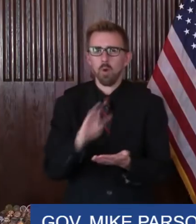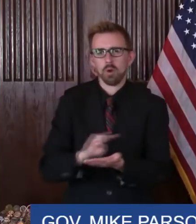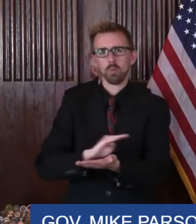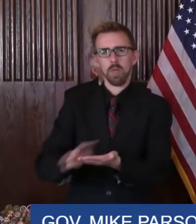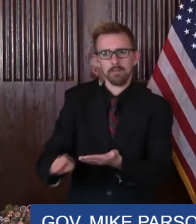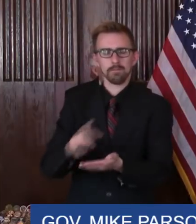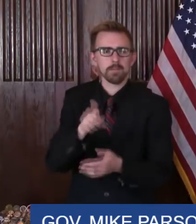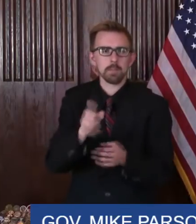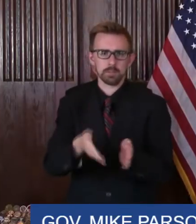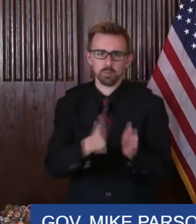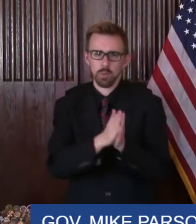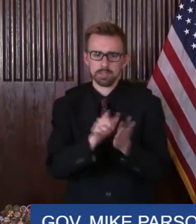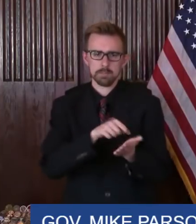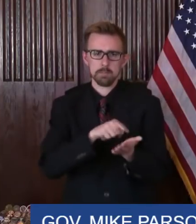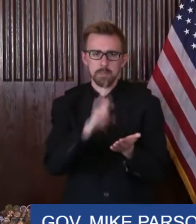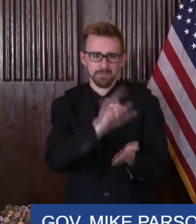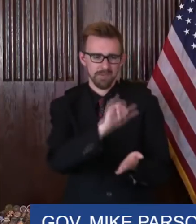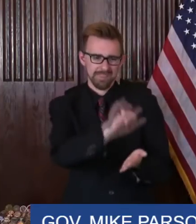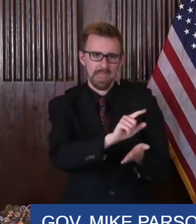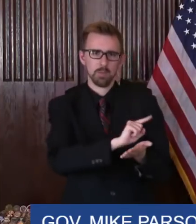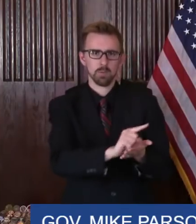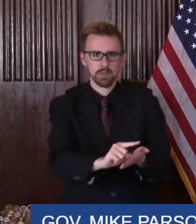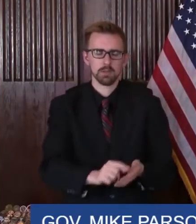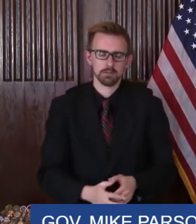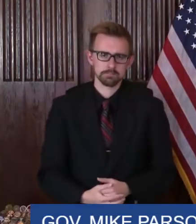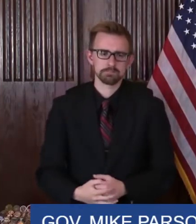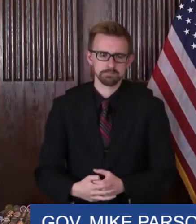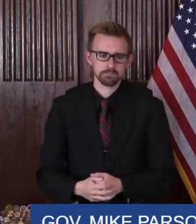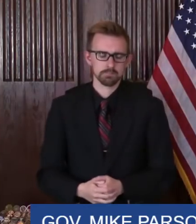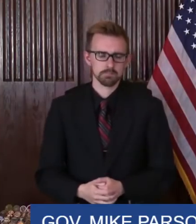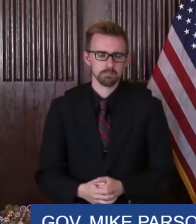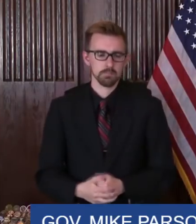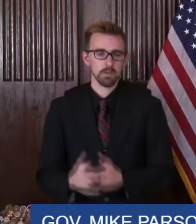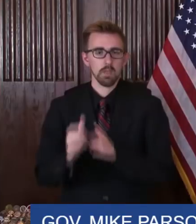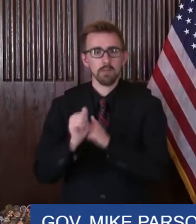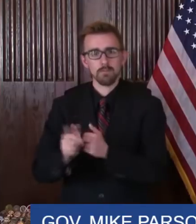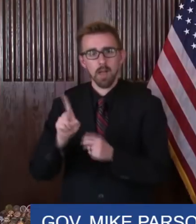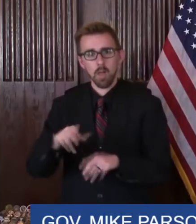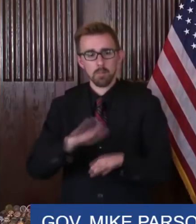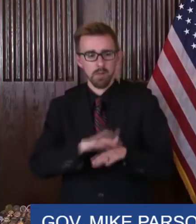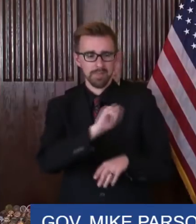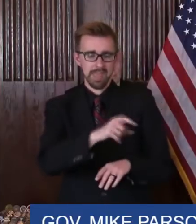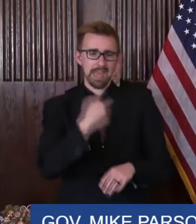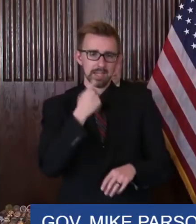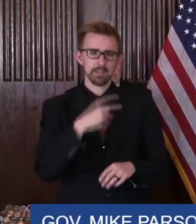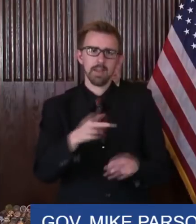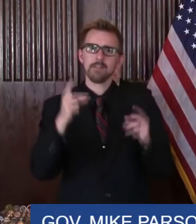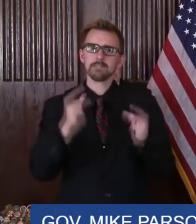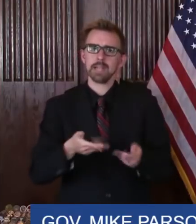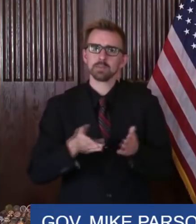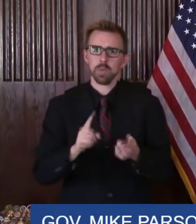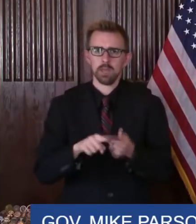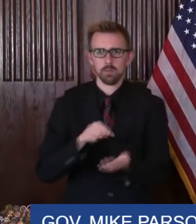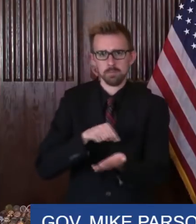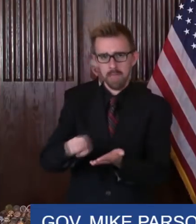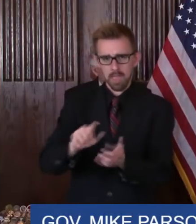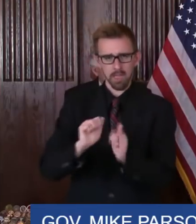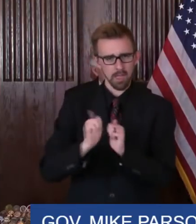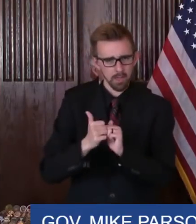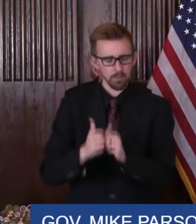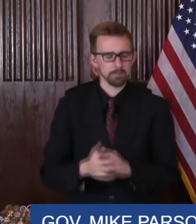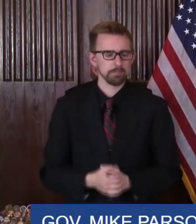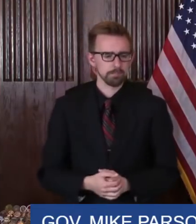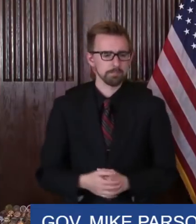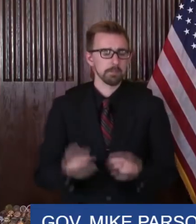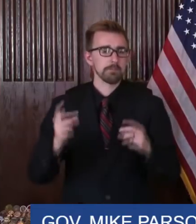must actually request a payment for that week. And then a follow-up question to that would be, what's the fastest way to get paid? The quickest